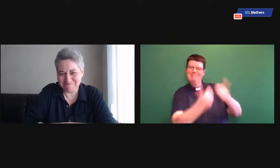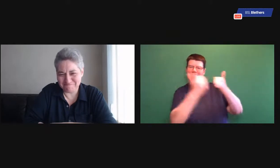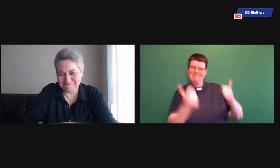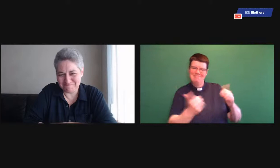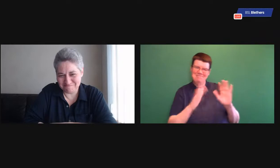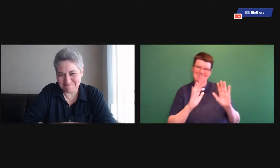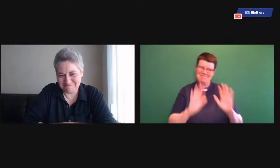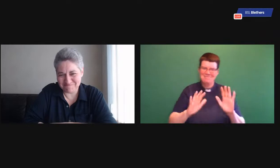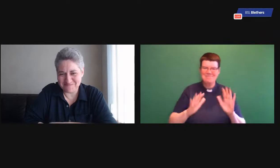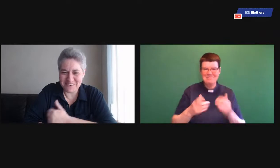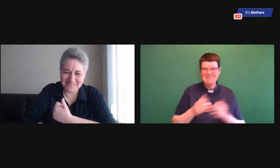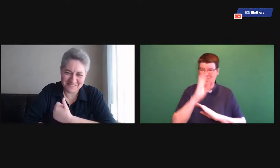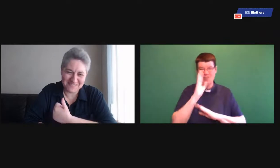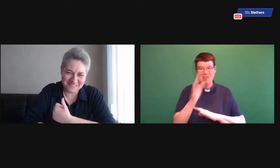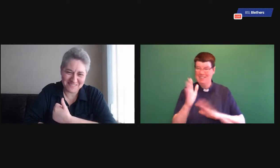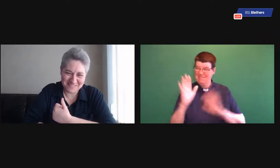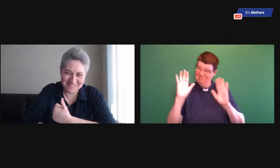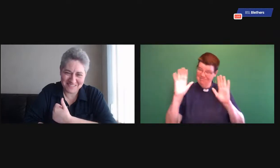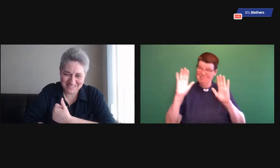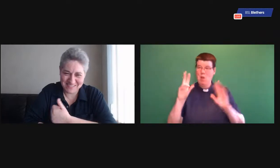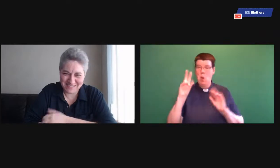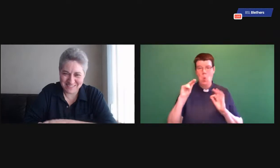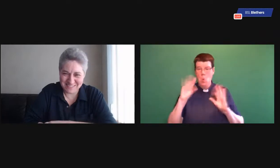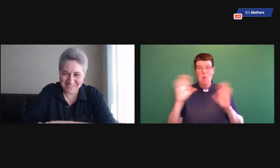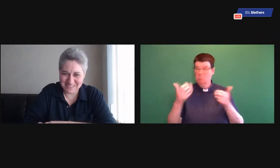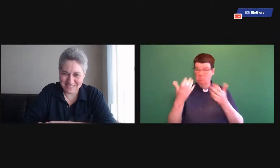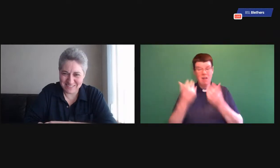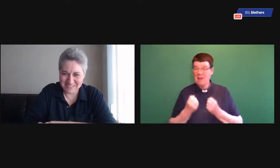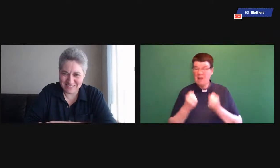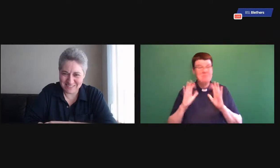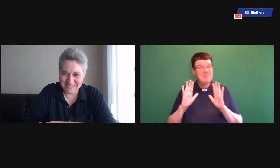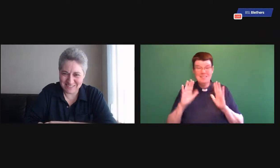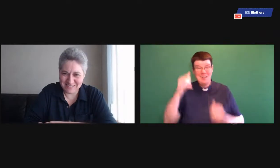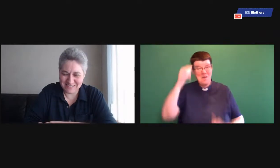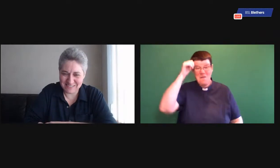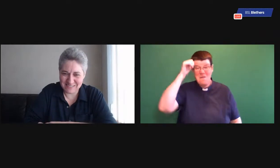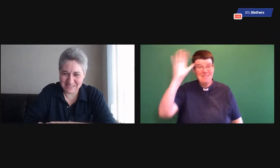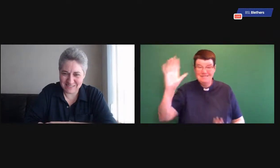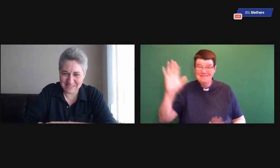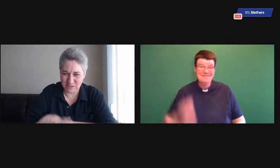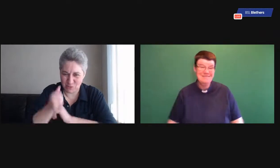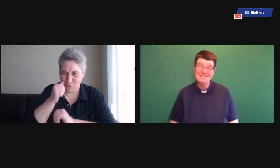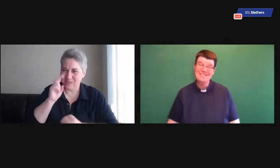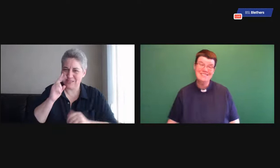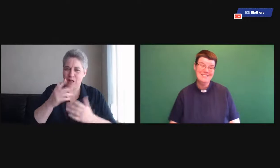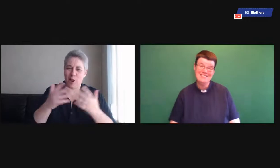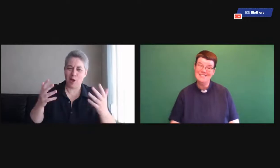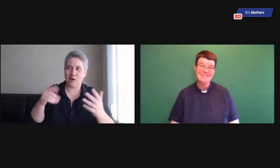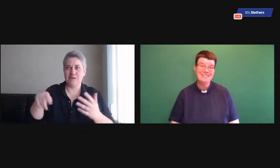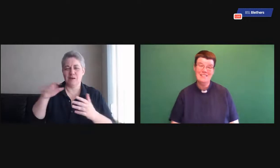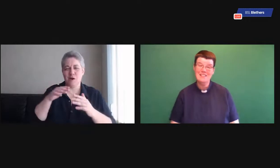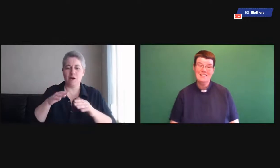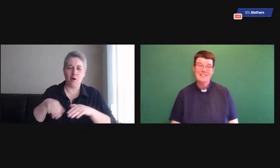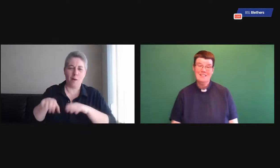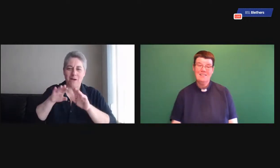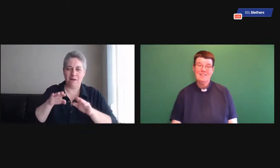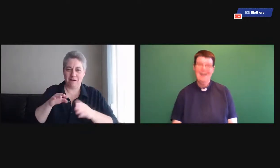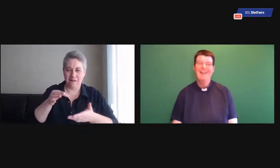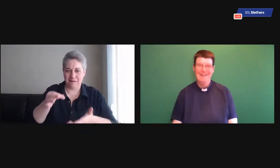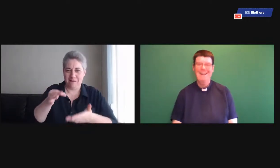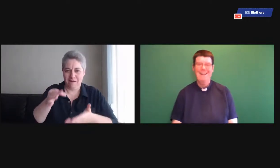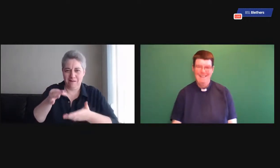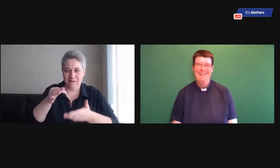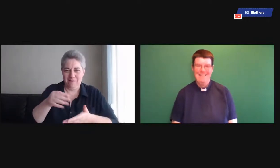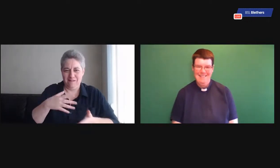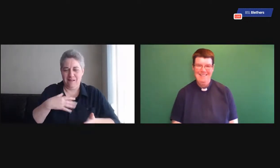say, "Do you know what? I'm fine. I had one earlier. Thank you so much." And people accept it. So it's not impolite now